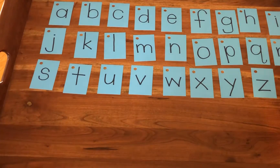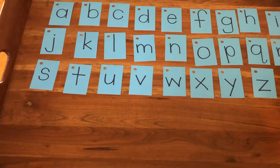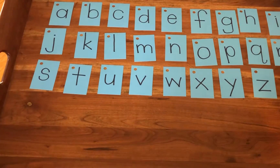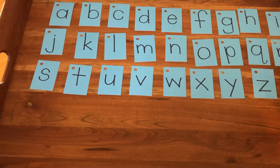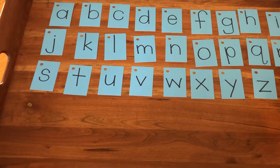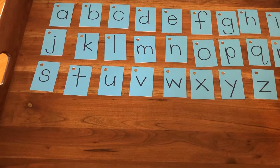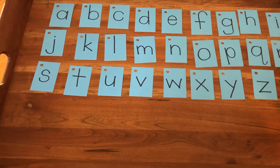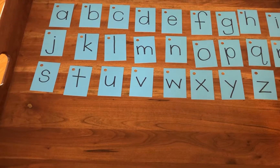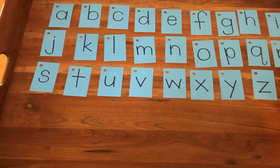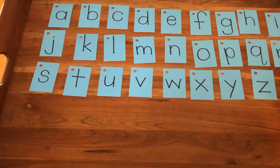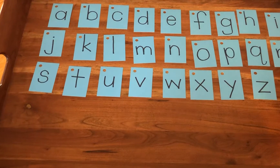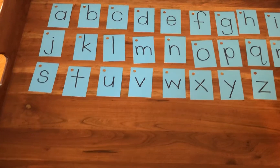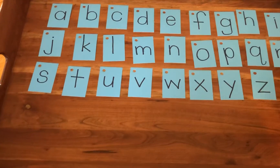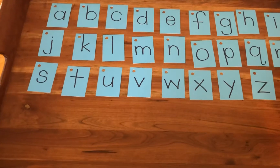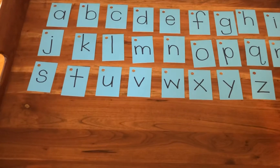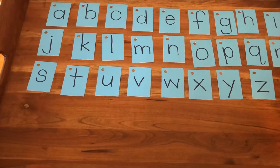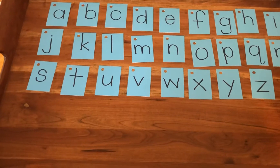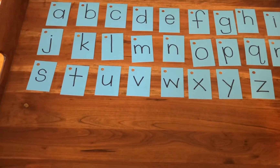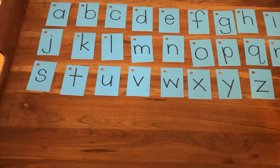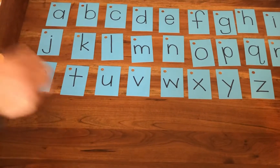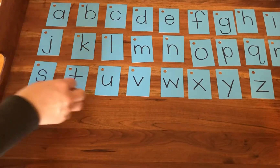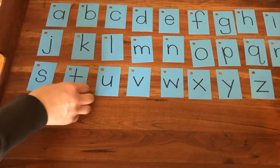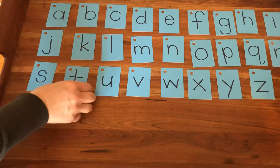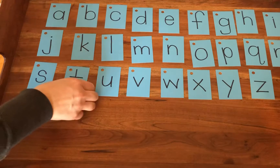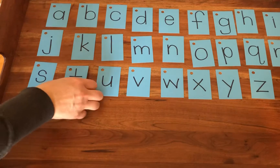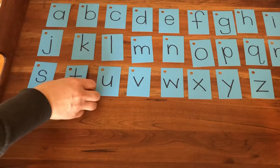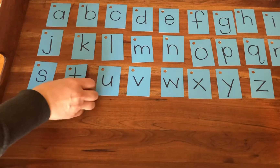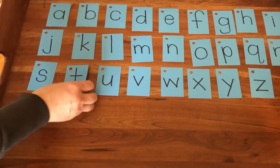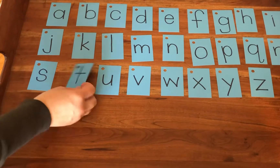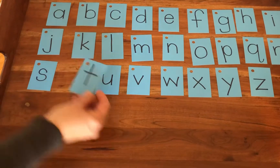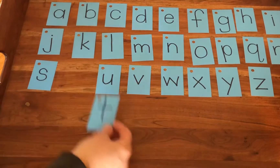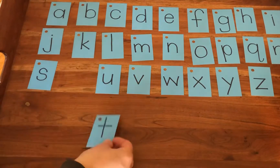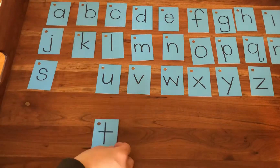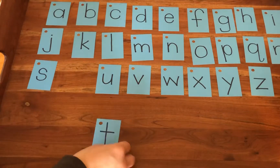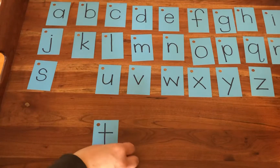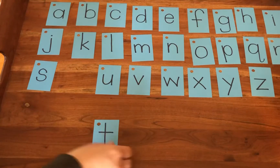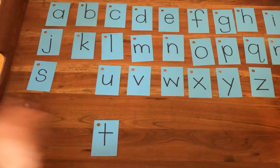this now. Another T word. Find your T.